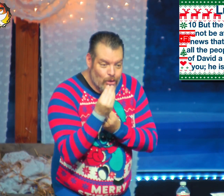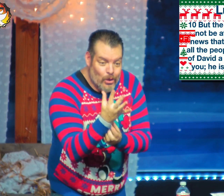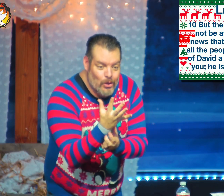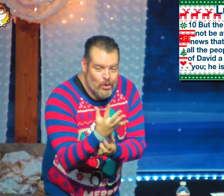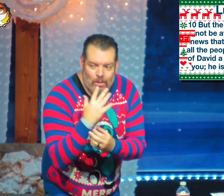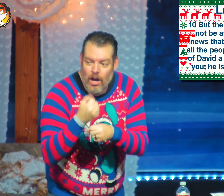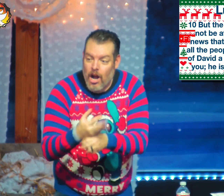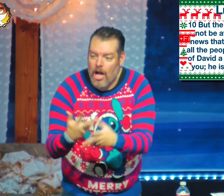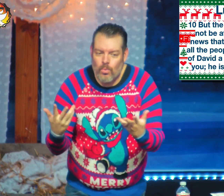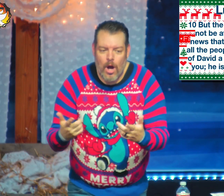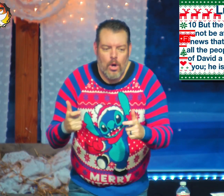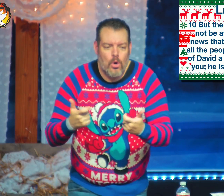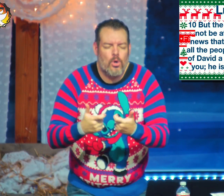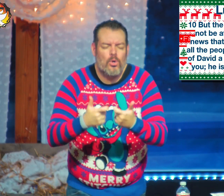have.